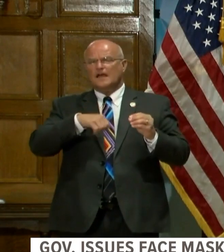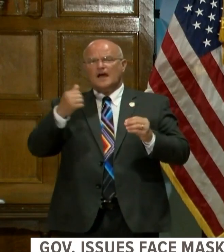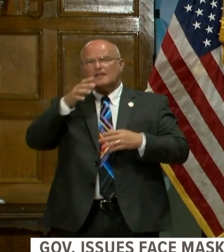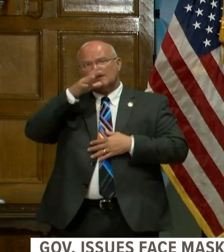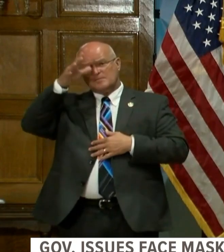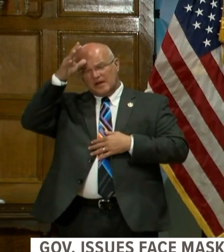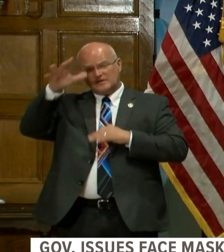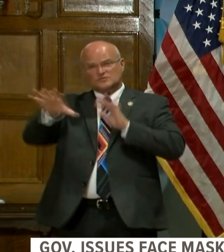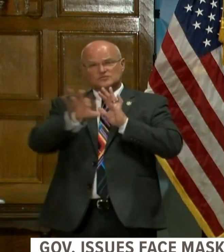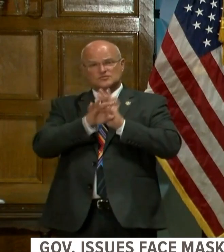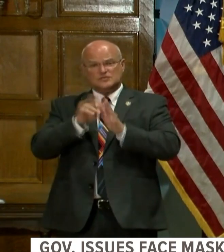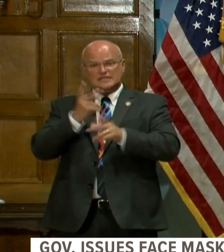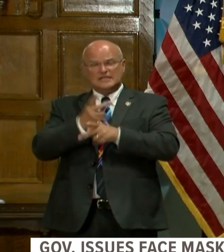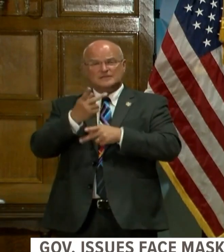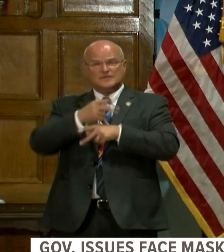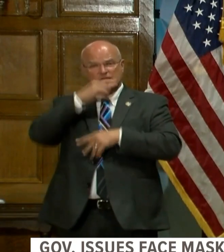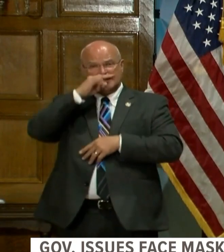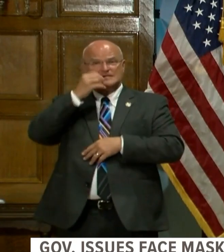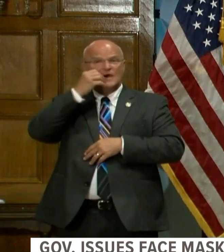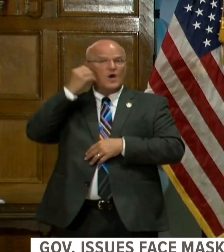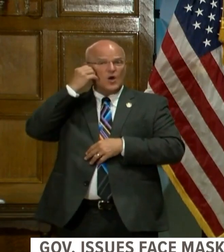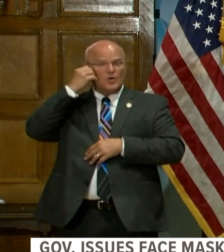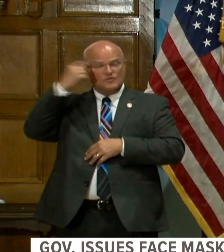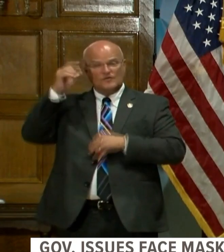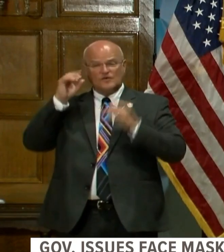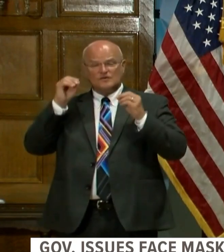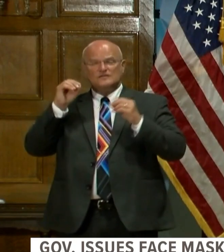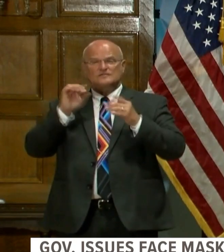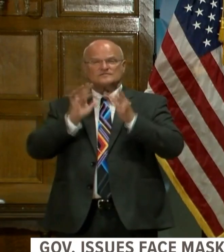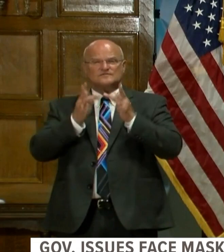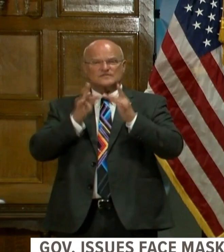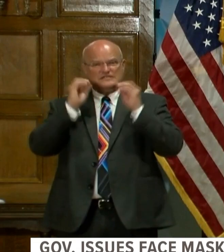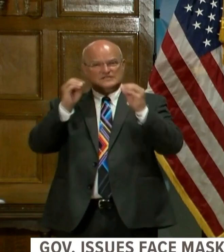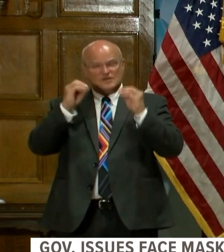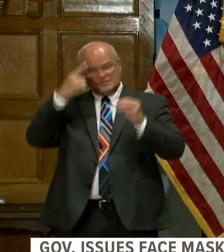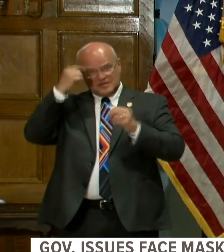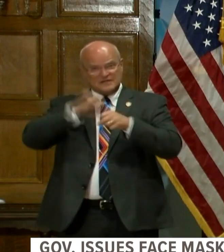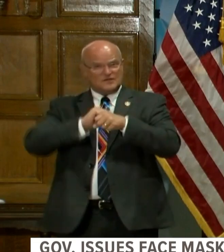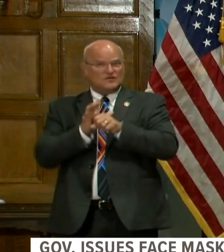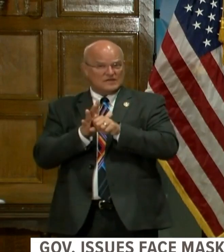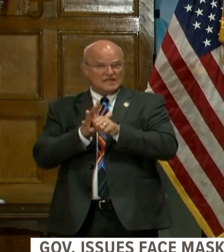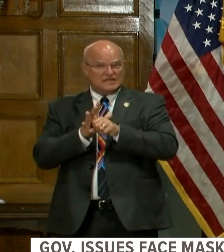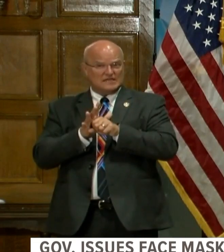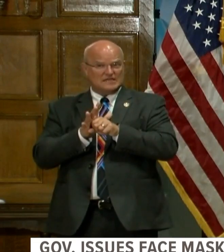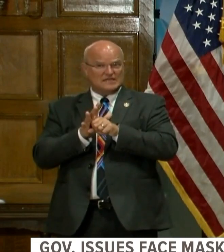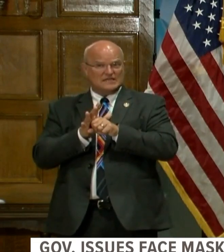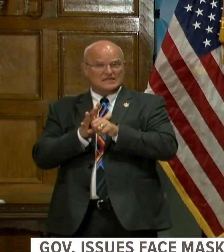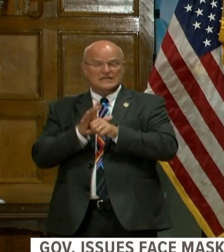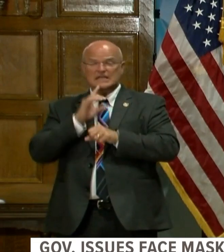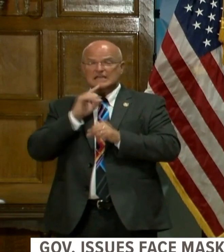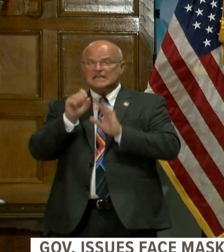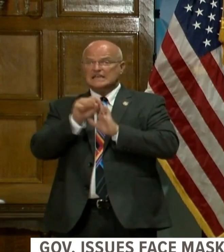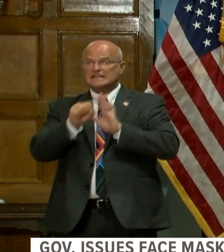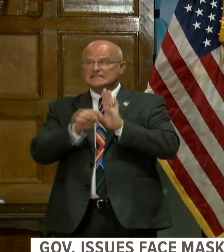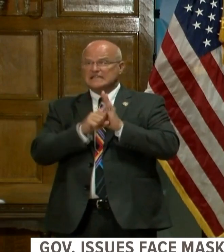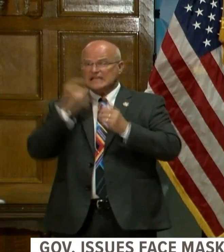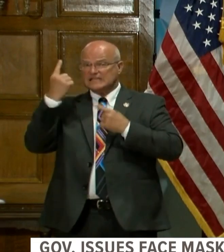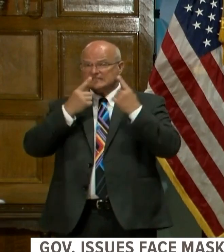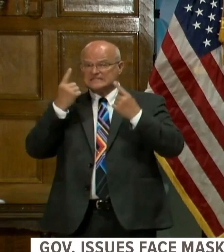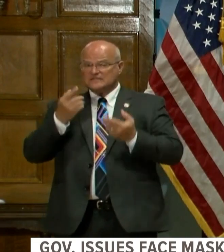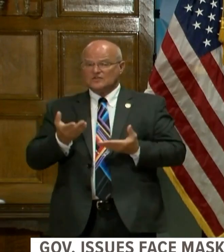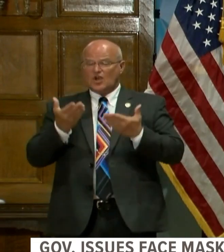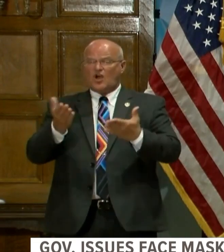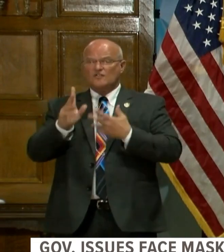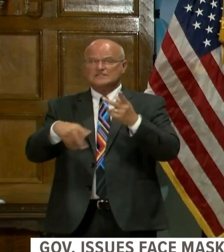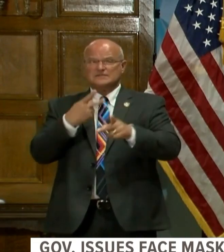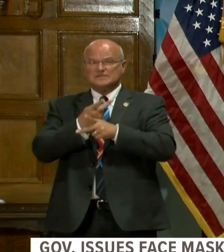are choosing to keep their kids home for virtual instruction because of COVID-19. Now, is the state at all considering offering